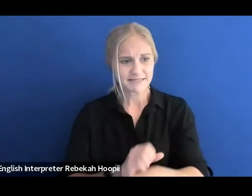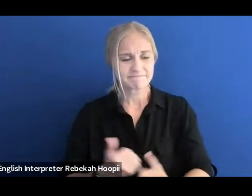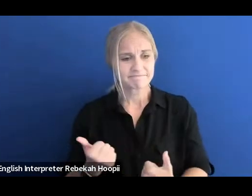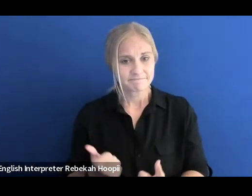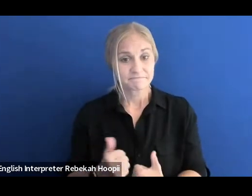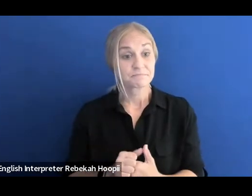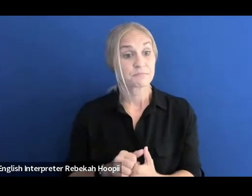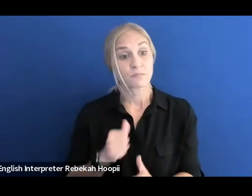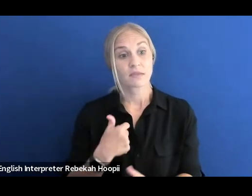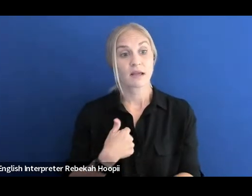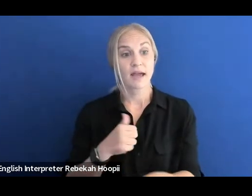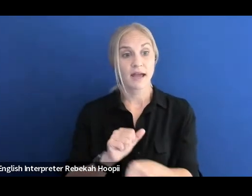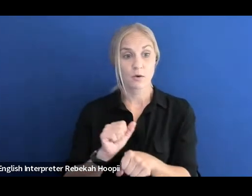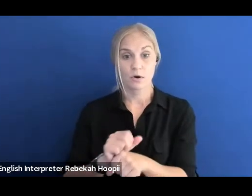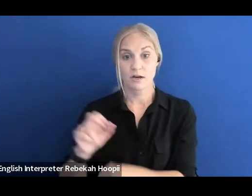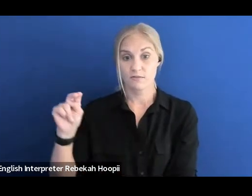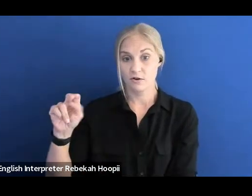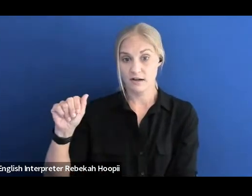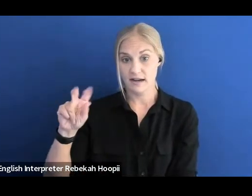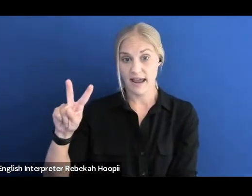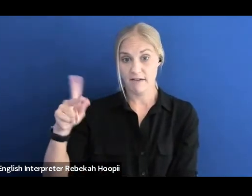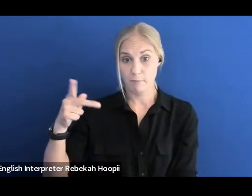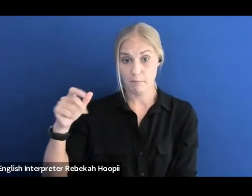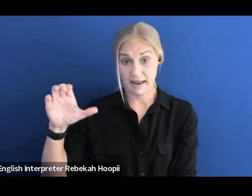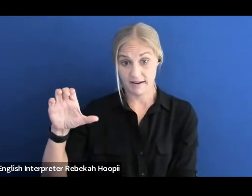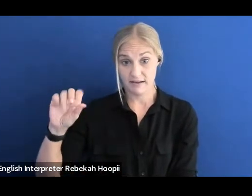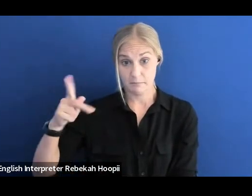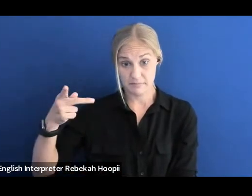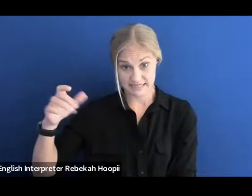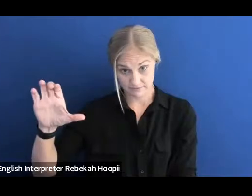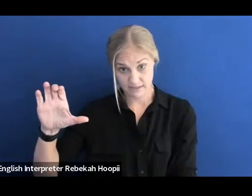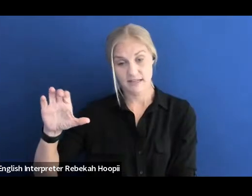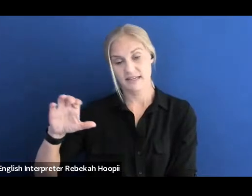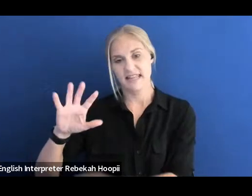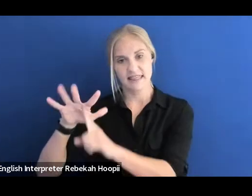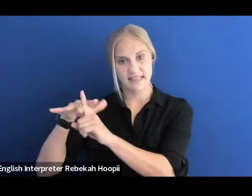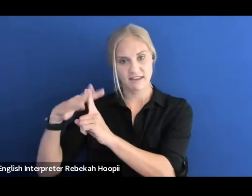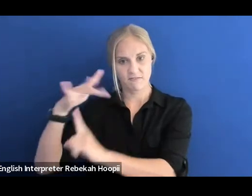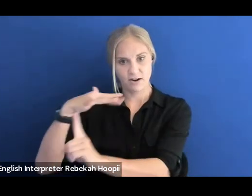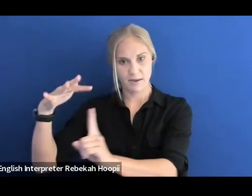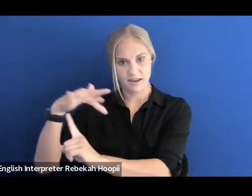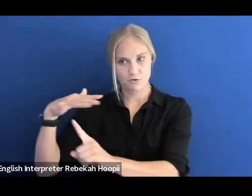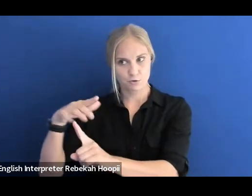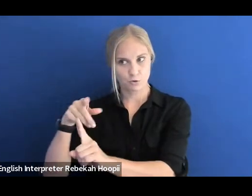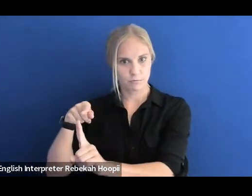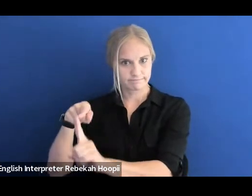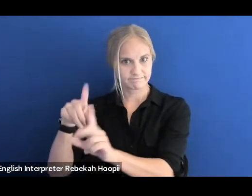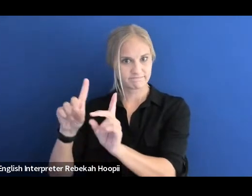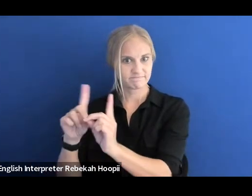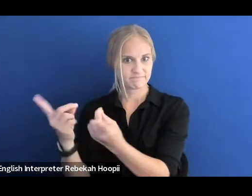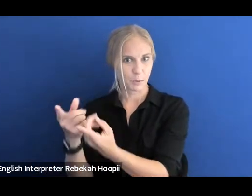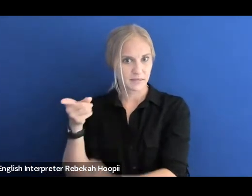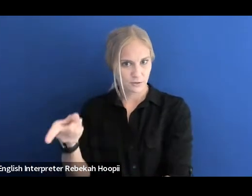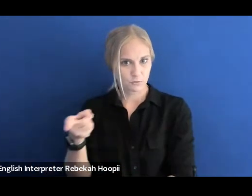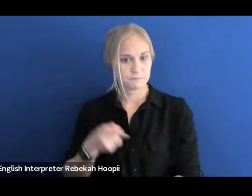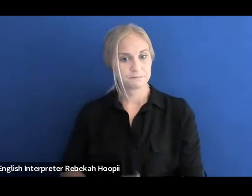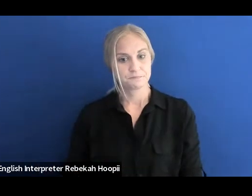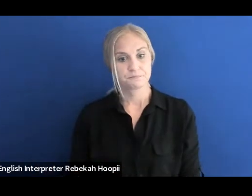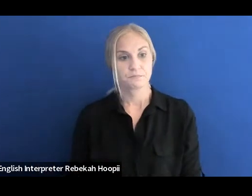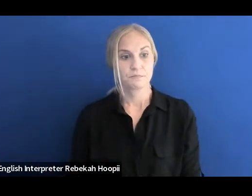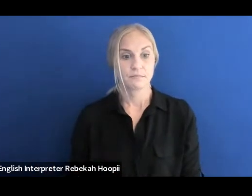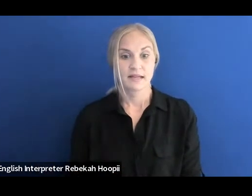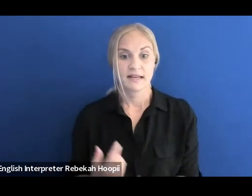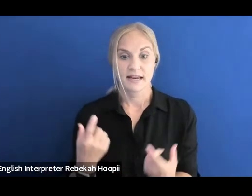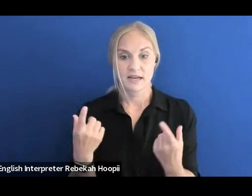I work for NAVFAC Pacific, and I'm in the environmental division there, and I do NEPA.